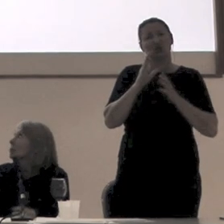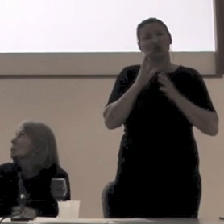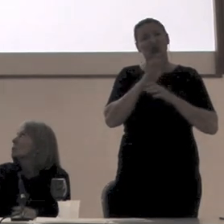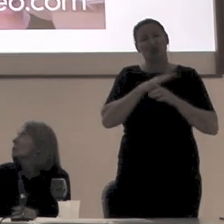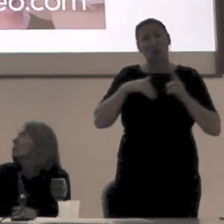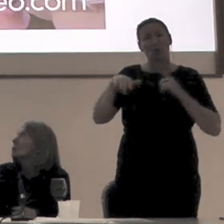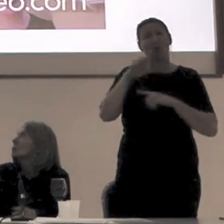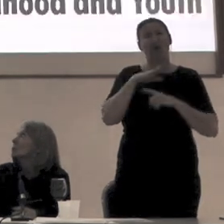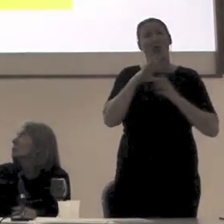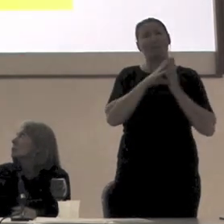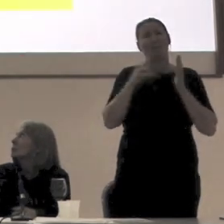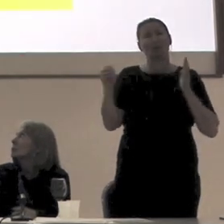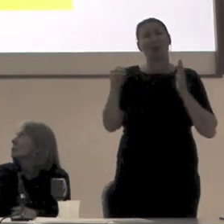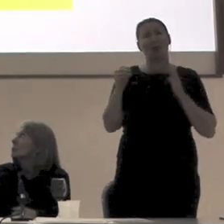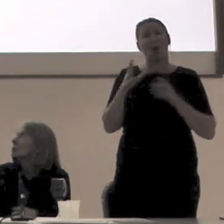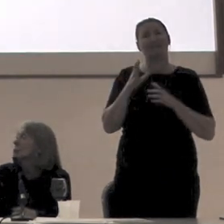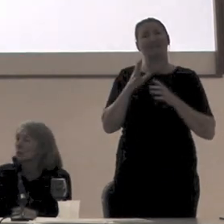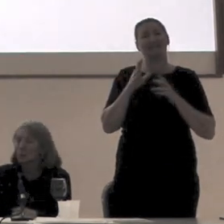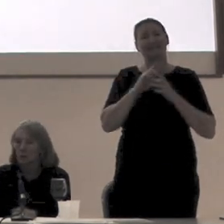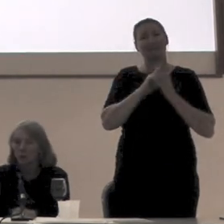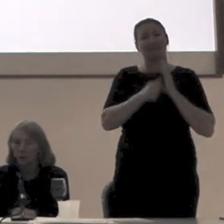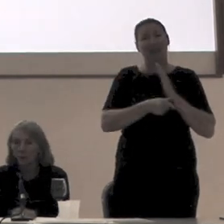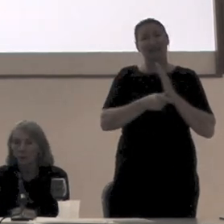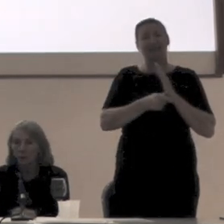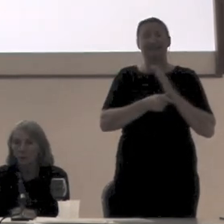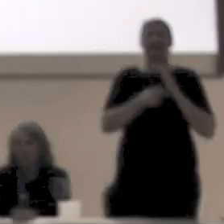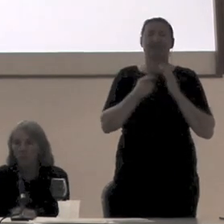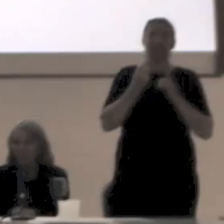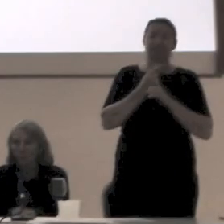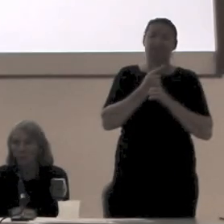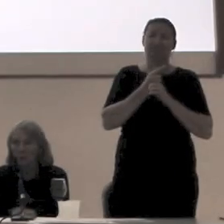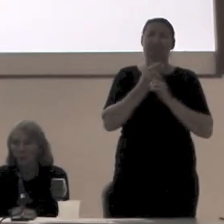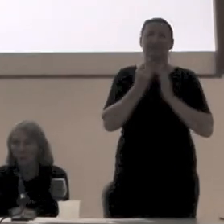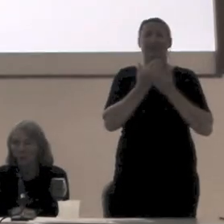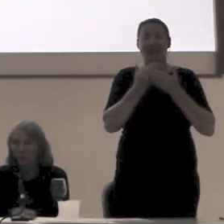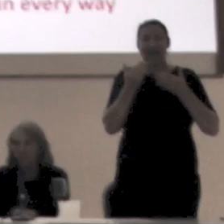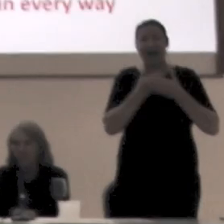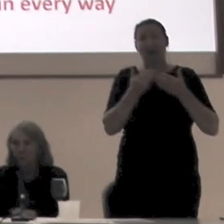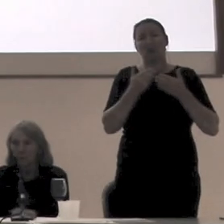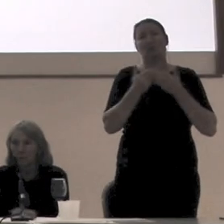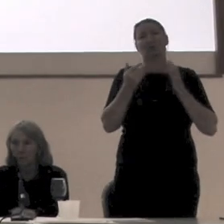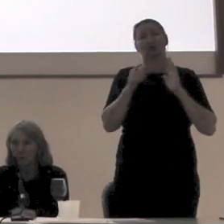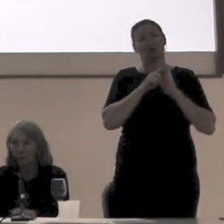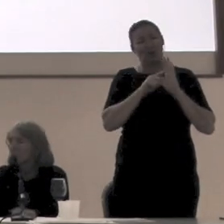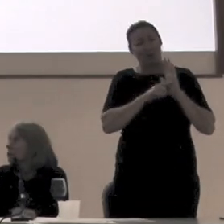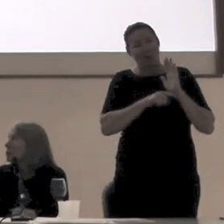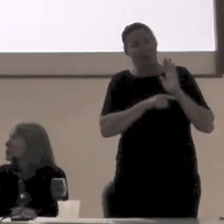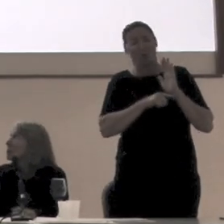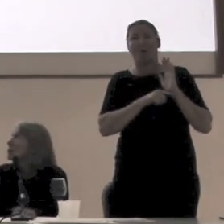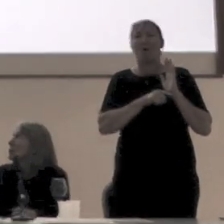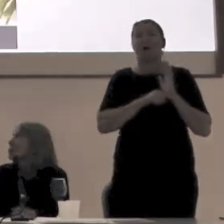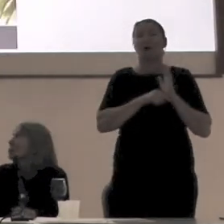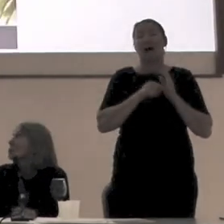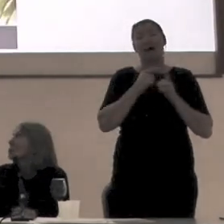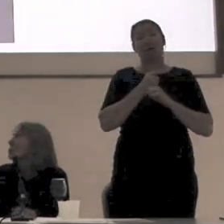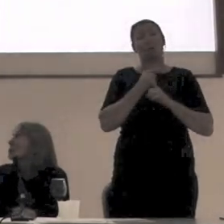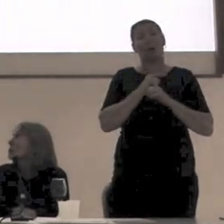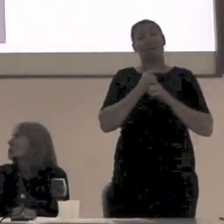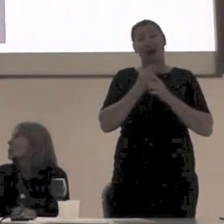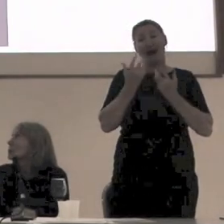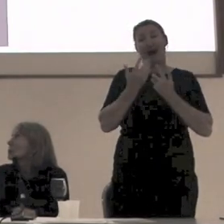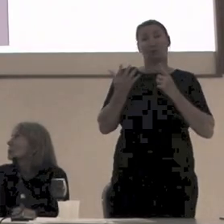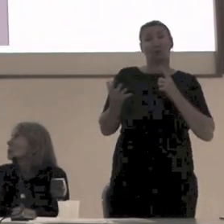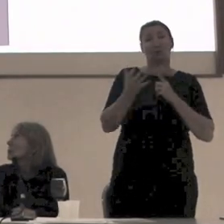using appropriate language, the law, and organising collectively to achieve disability equality